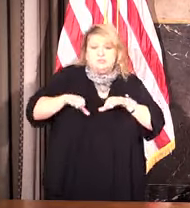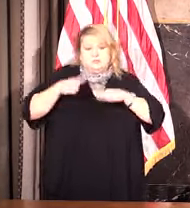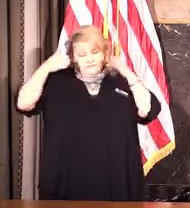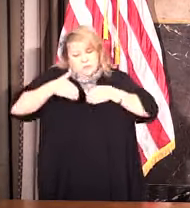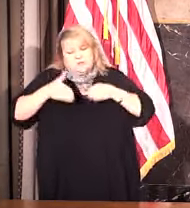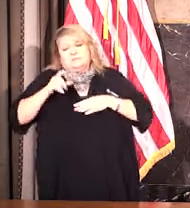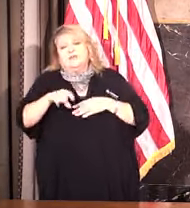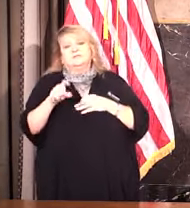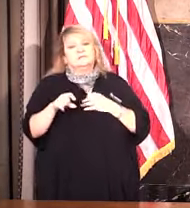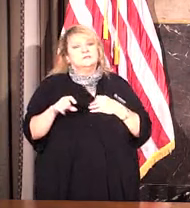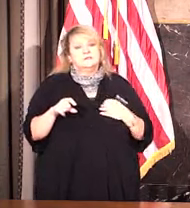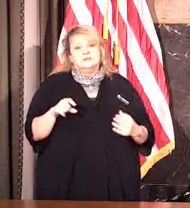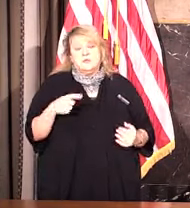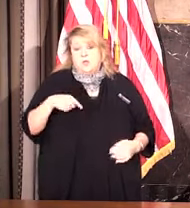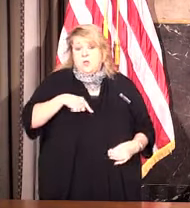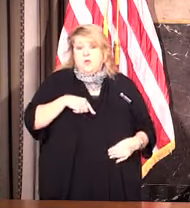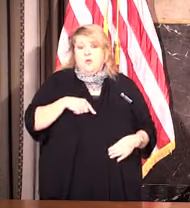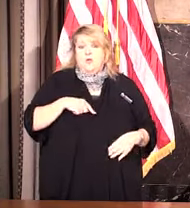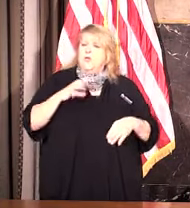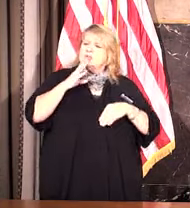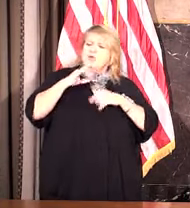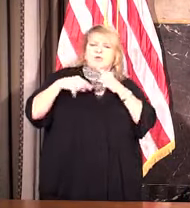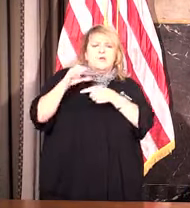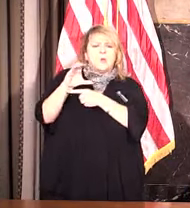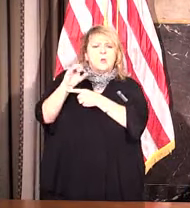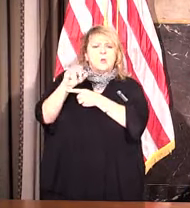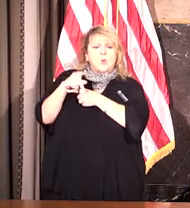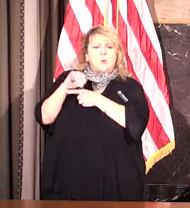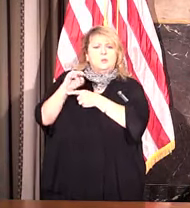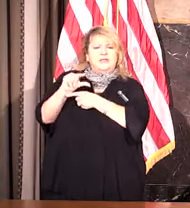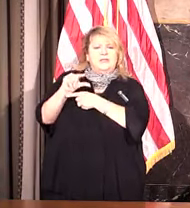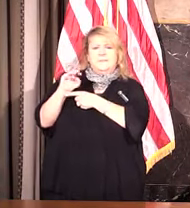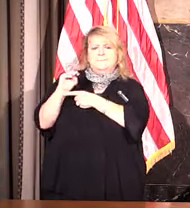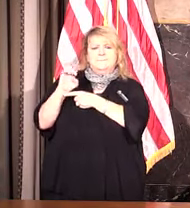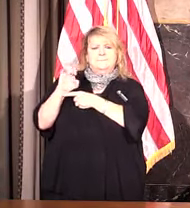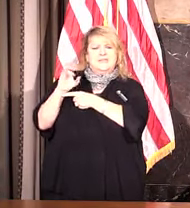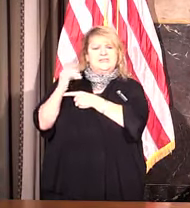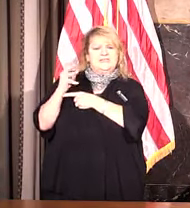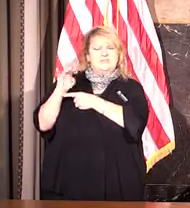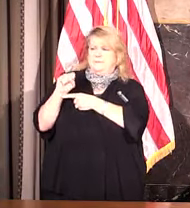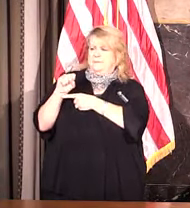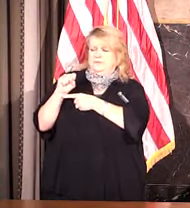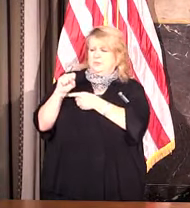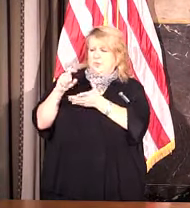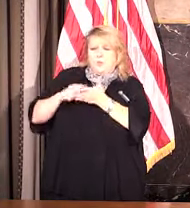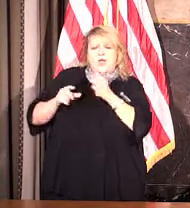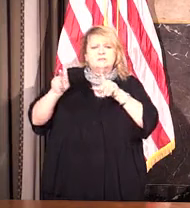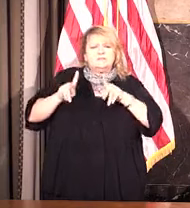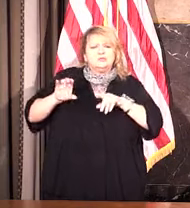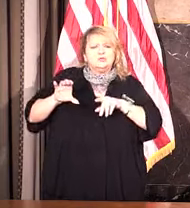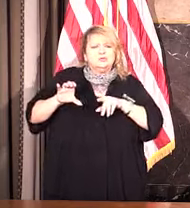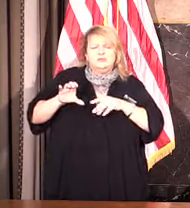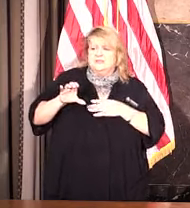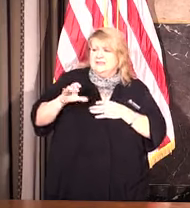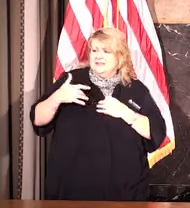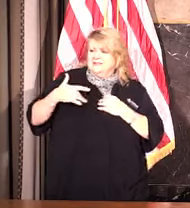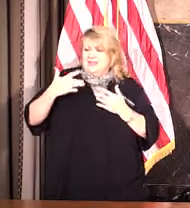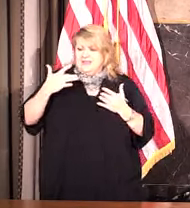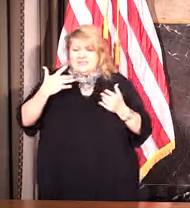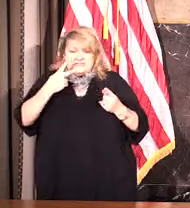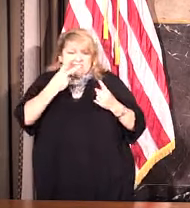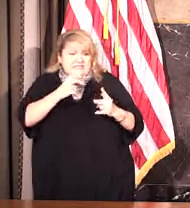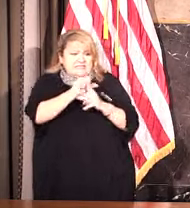And we talked a little bit today about coping mechanisms, and I think it's just a function of human nature that when you're in a situation and it's